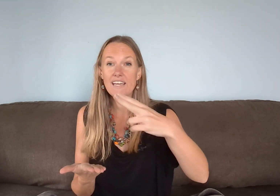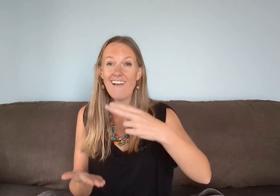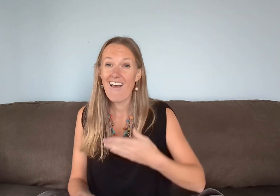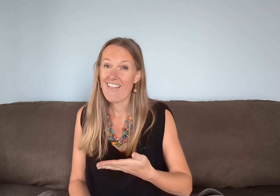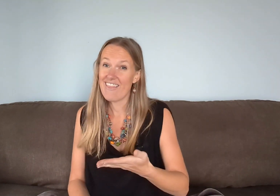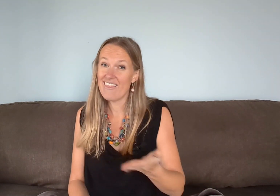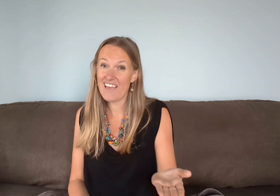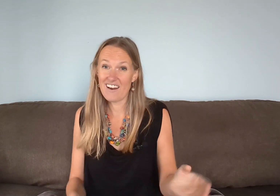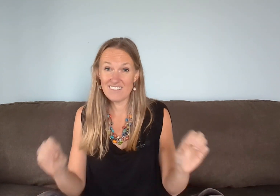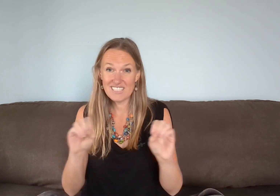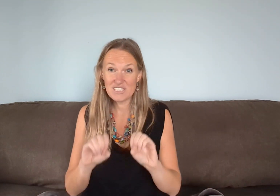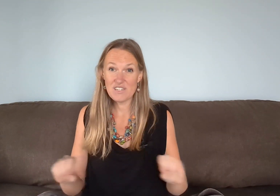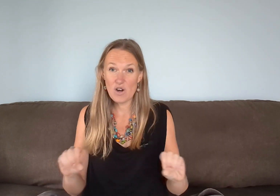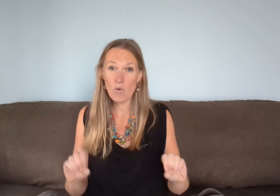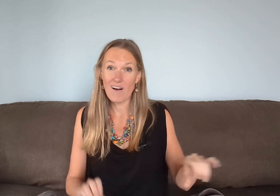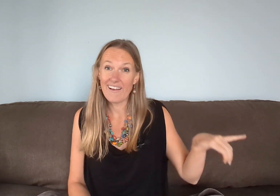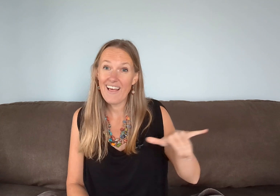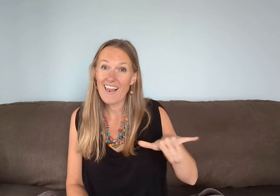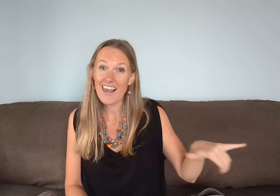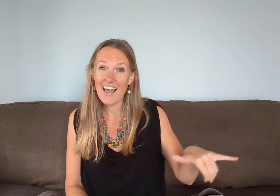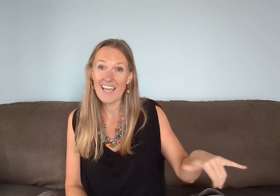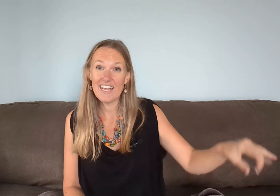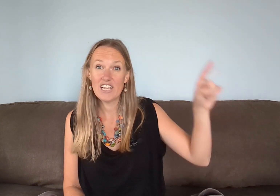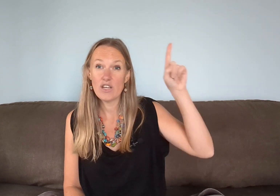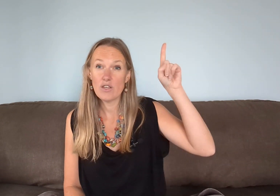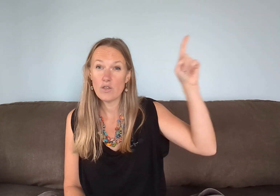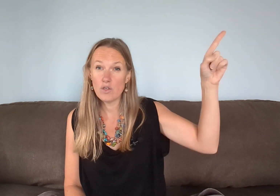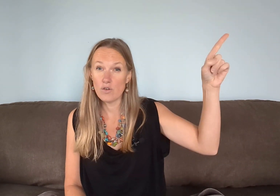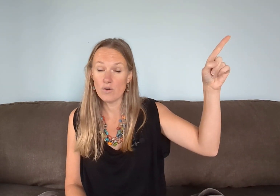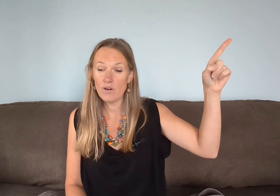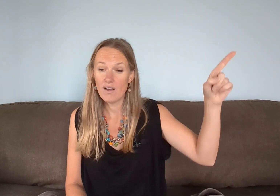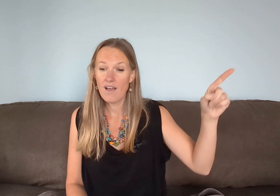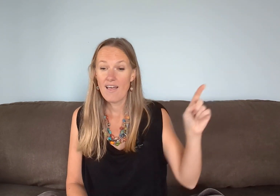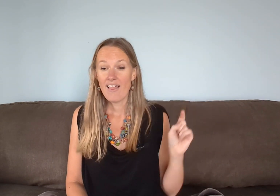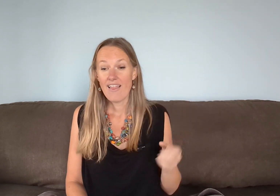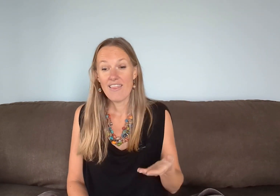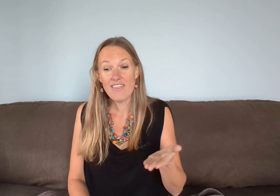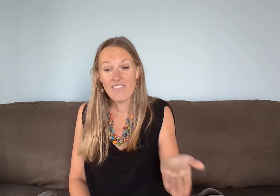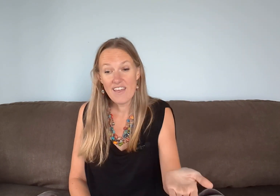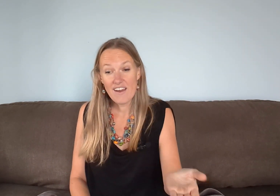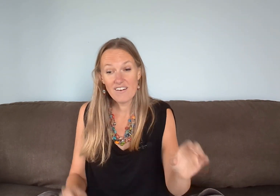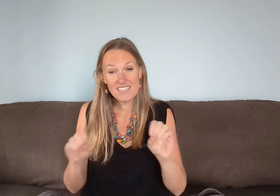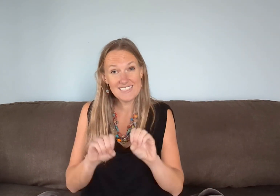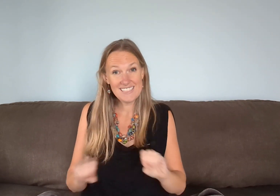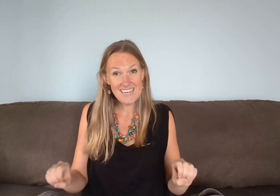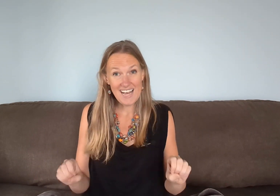holy, there is no one like you. There is